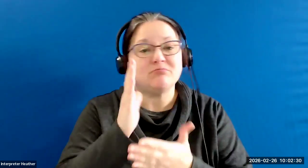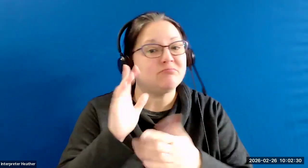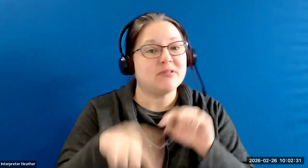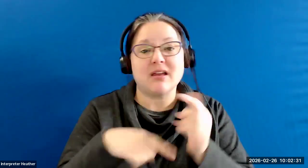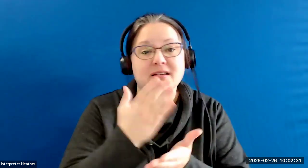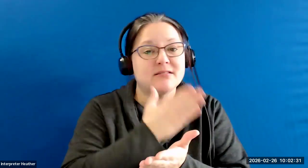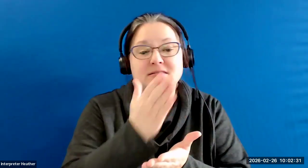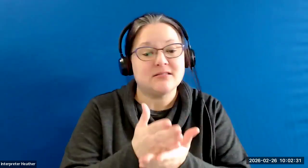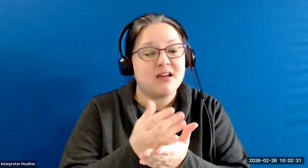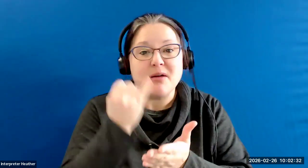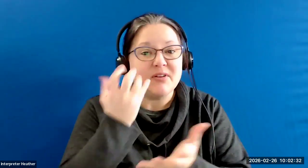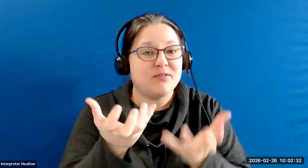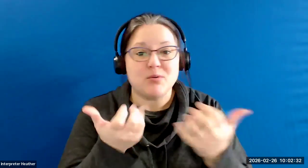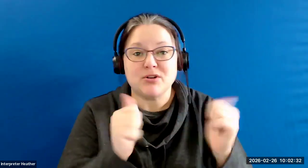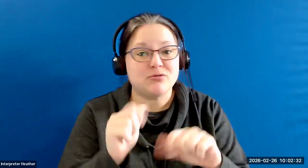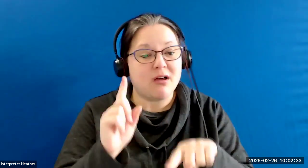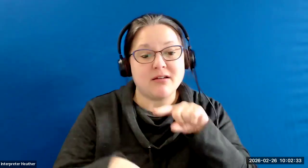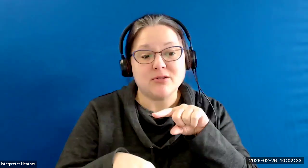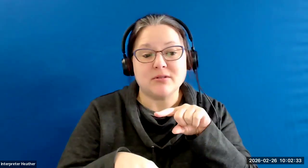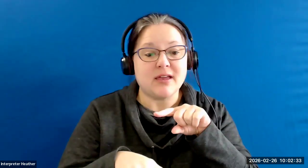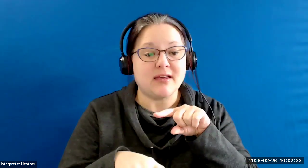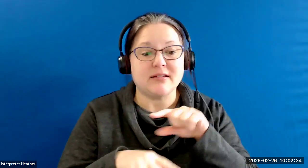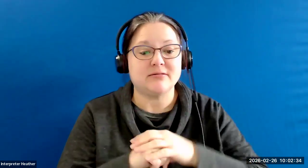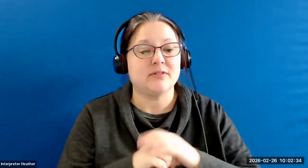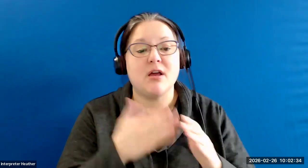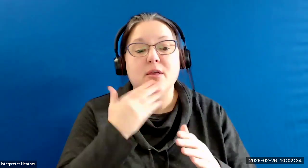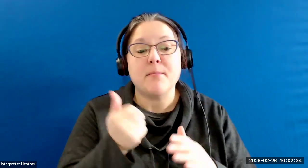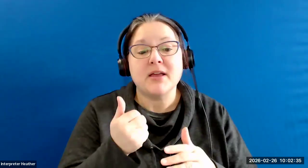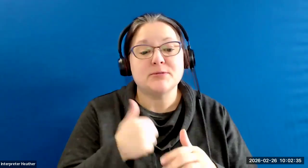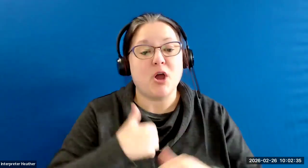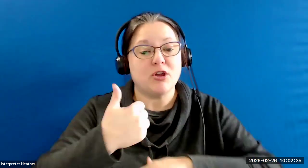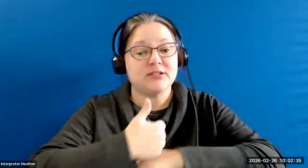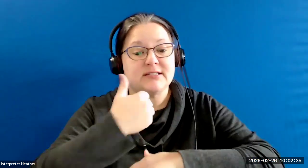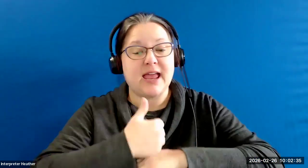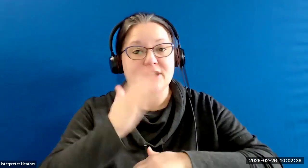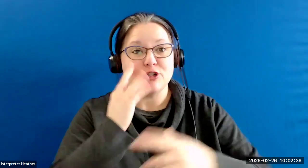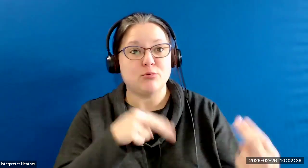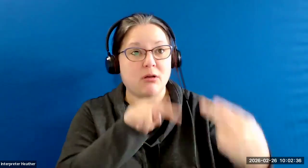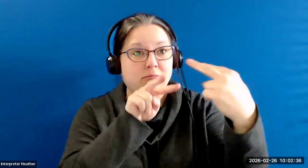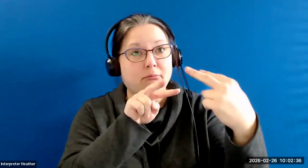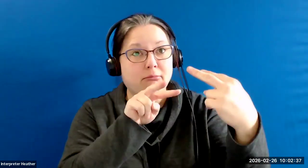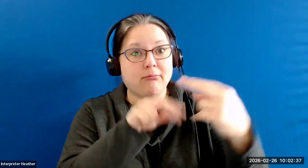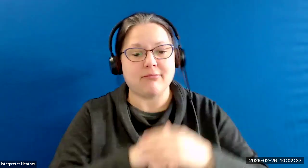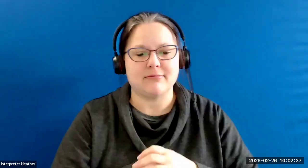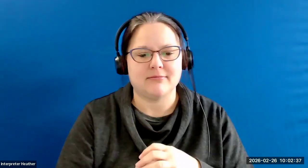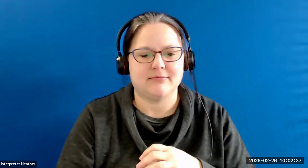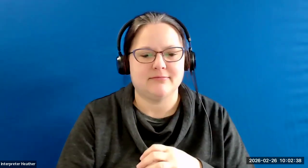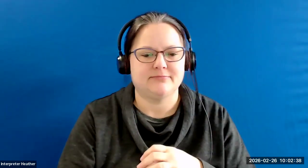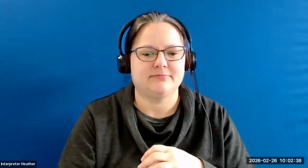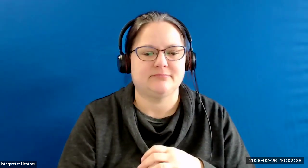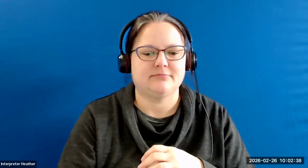you try to. The best part is danger staring you in the face.